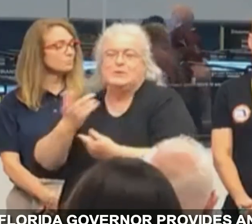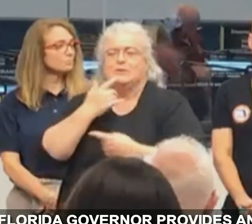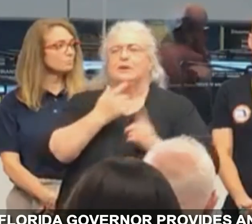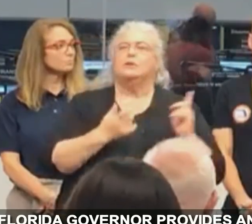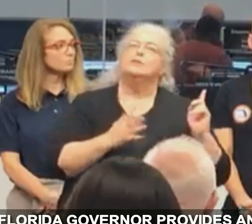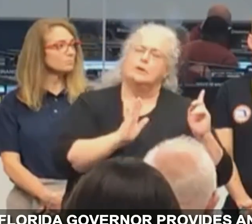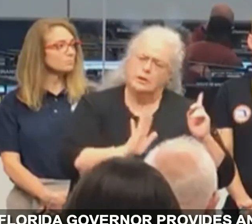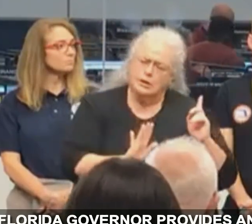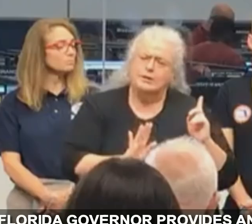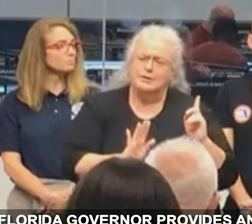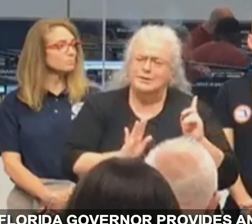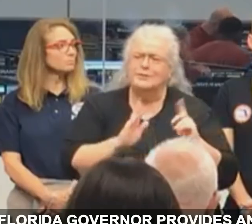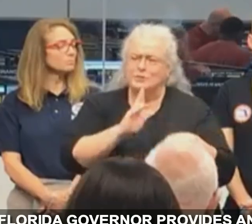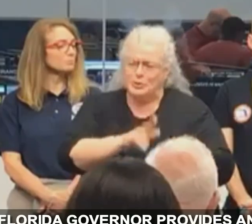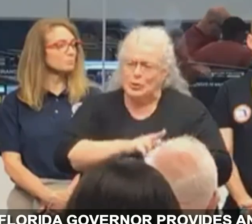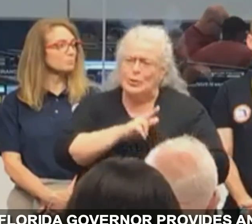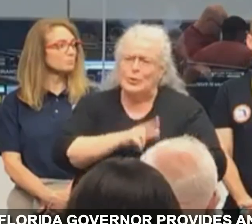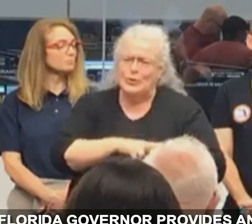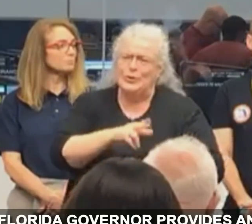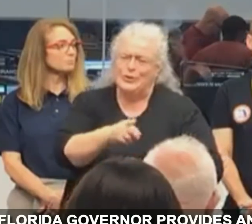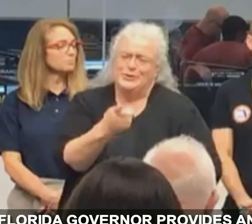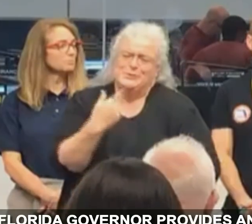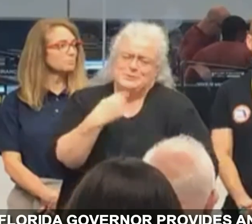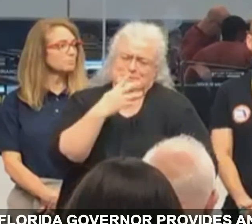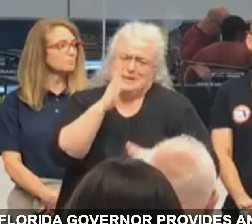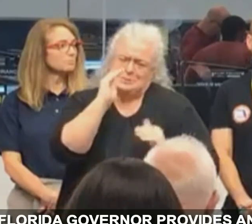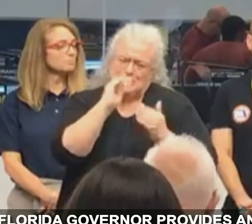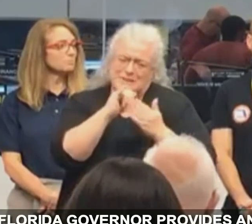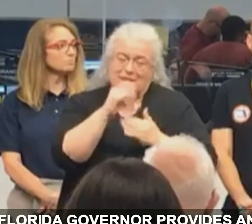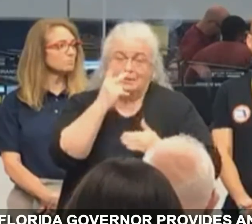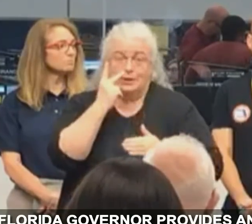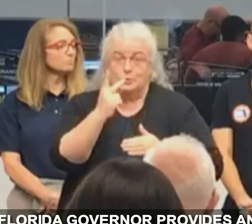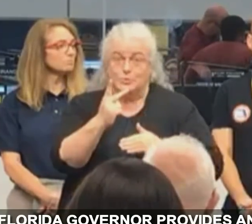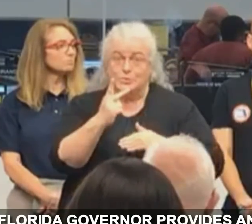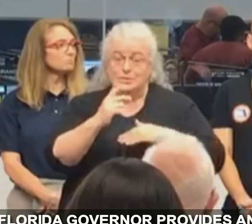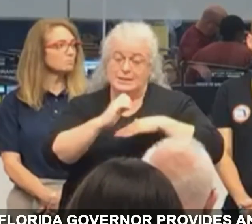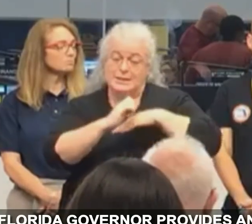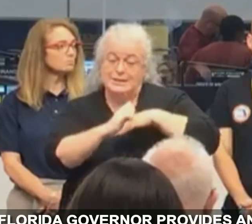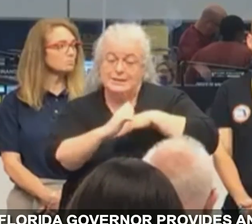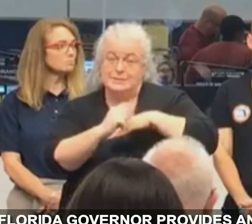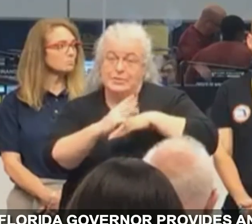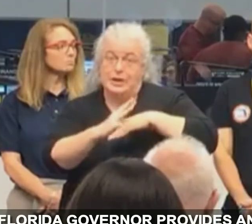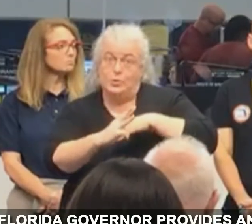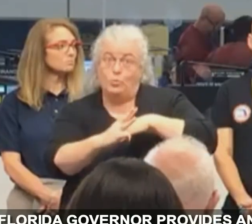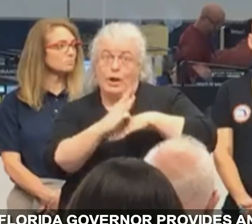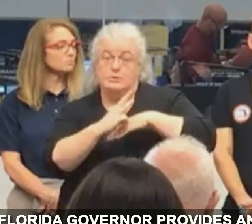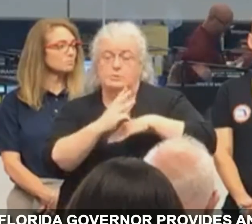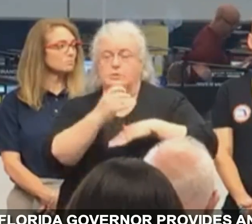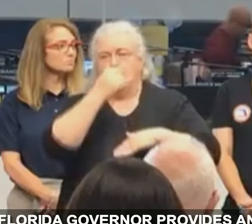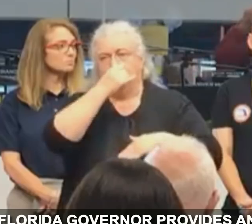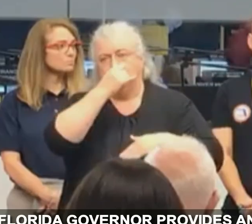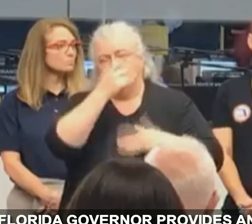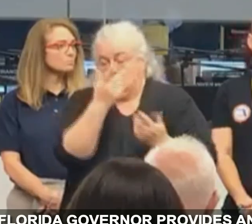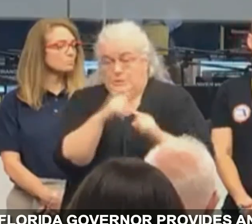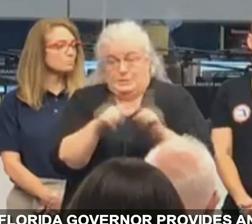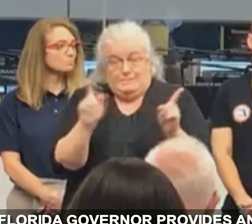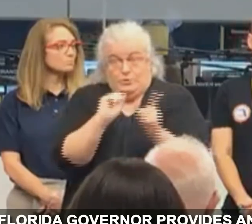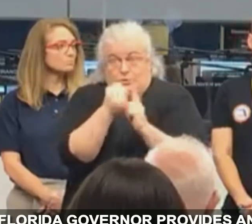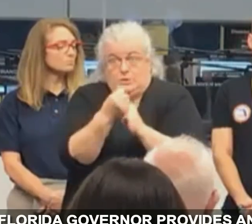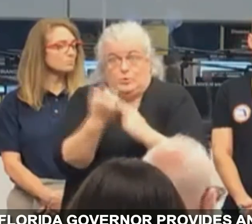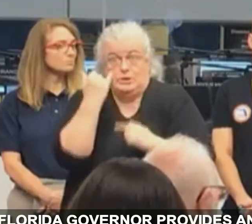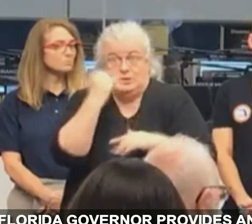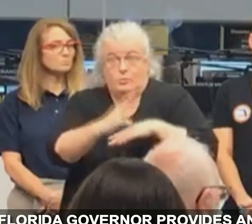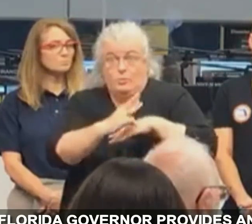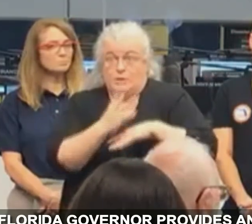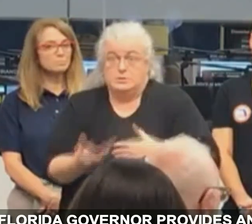tracks. Because you can look at a little bit of a movement to the west, and then all of a sudden we're looking at a much different scenario if